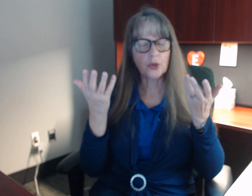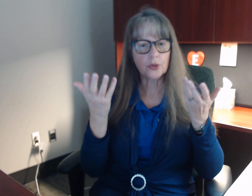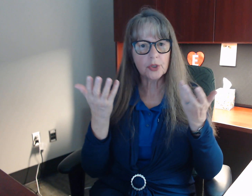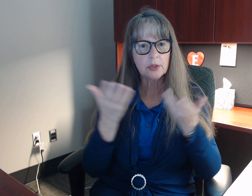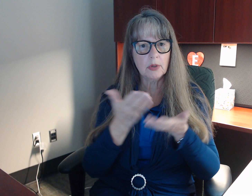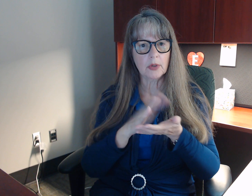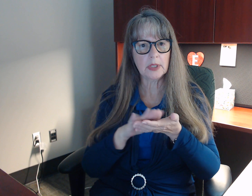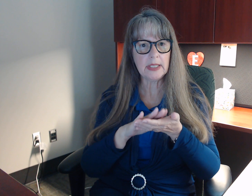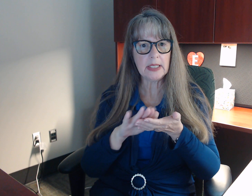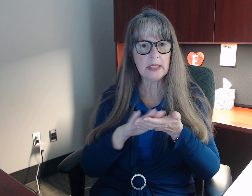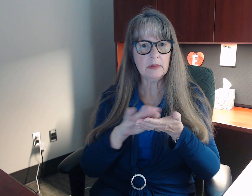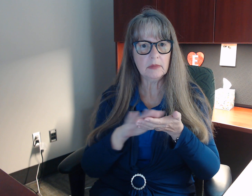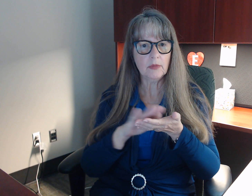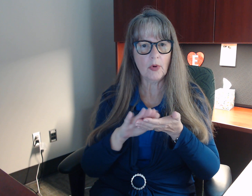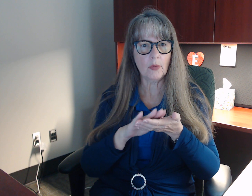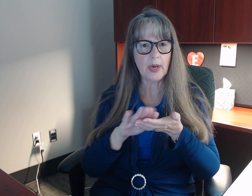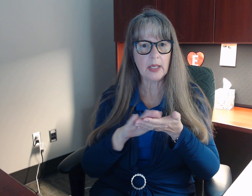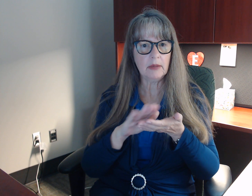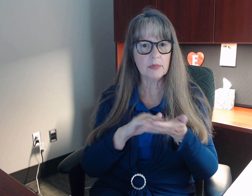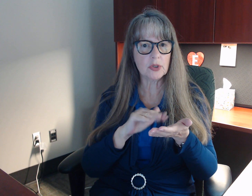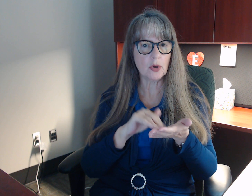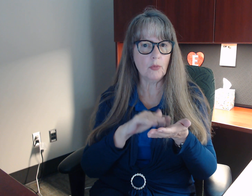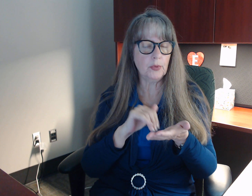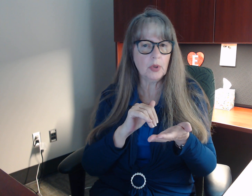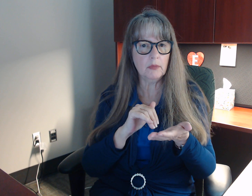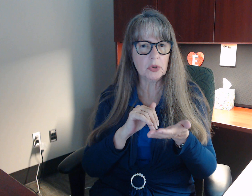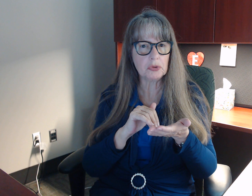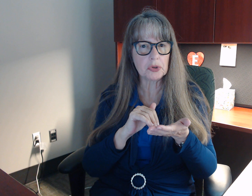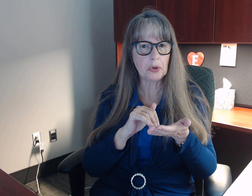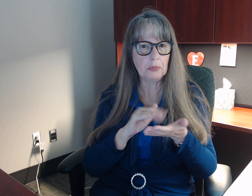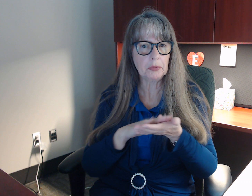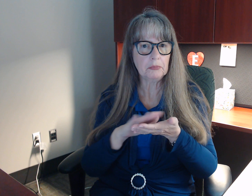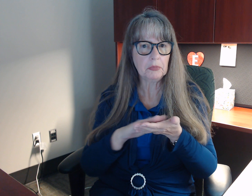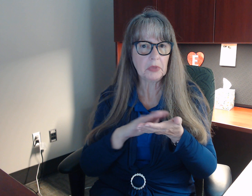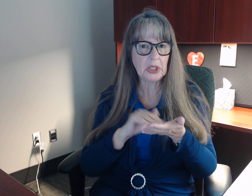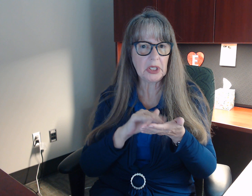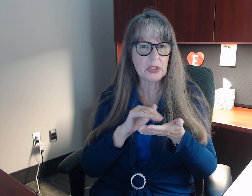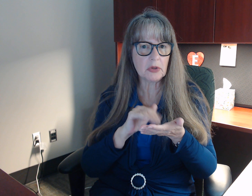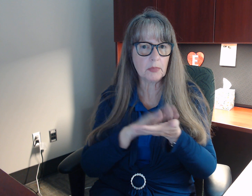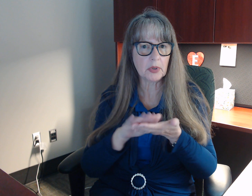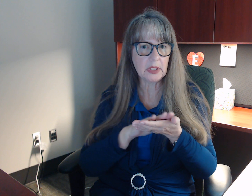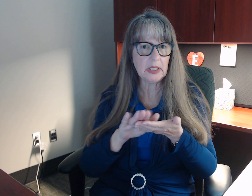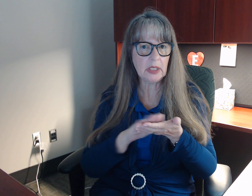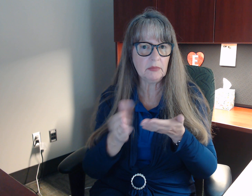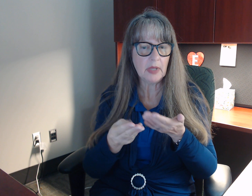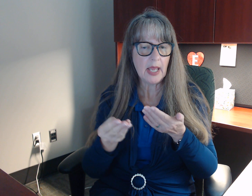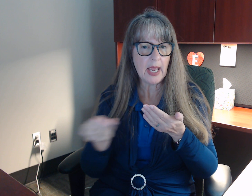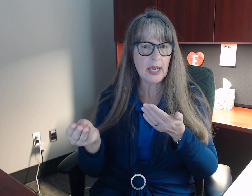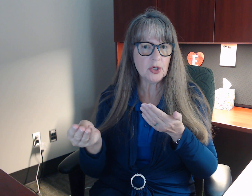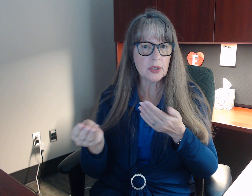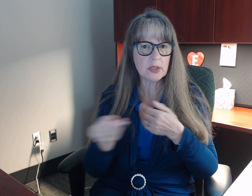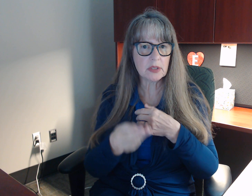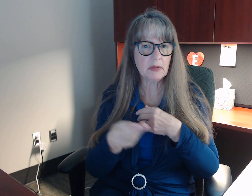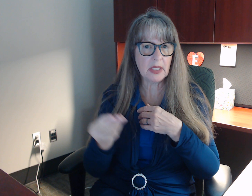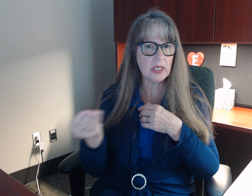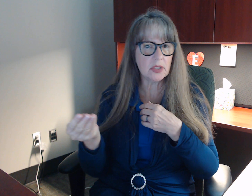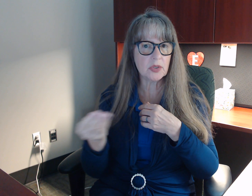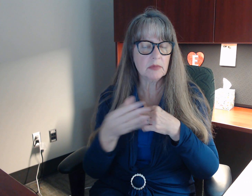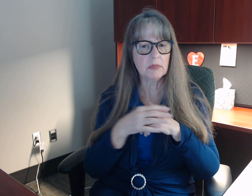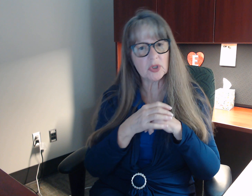detergent or cleaning already. Soap, you could even do soap, cleaning soap or cleaning agents, things,